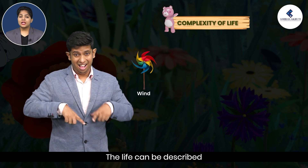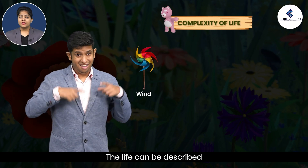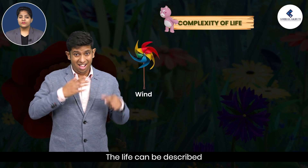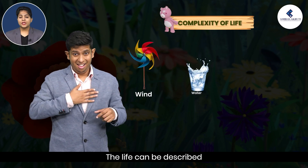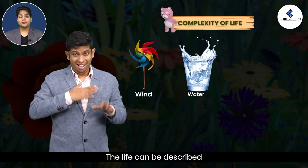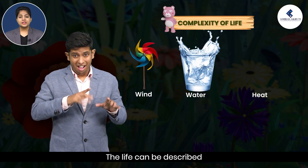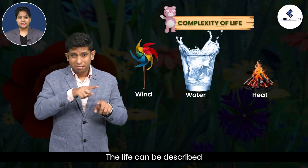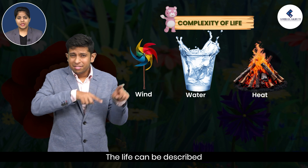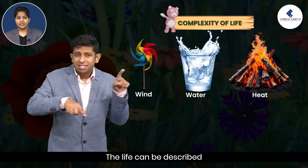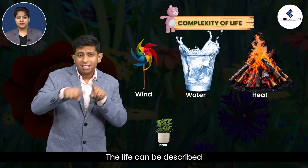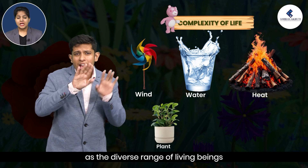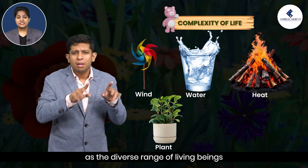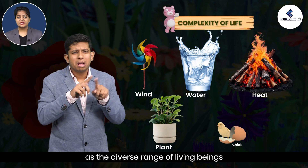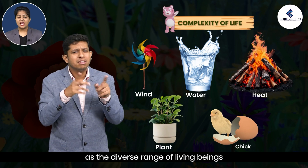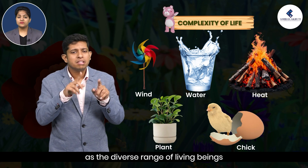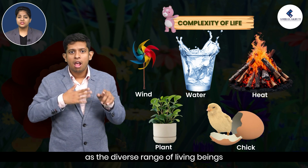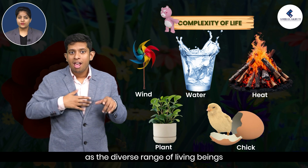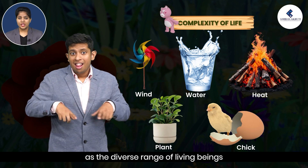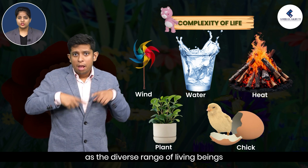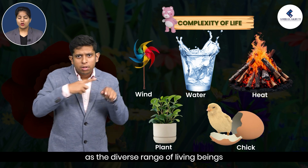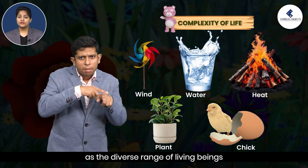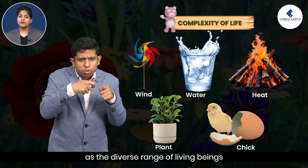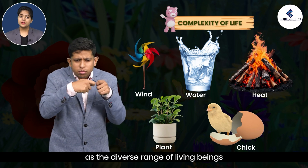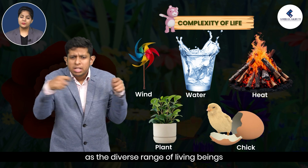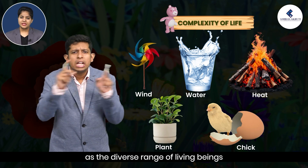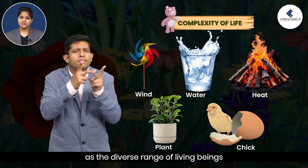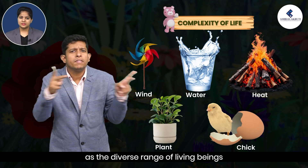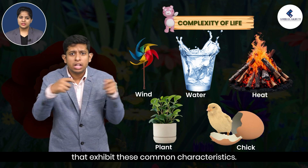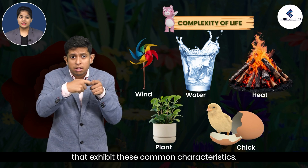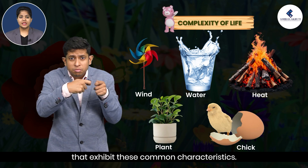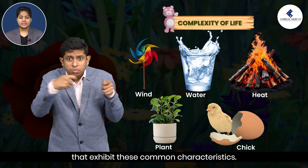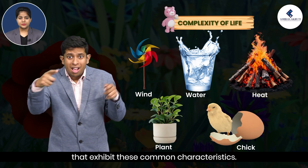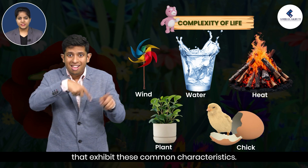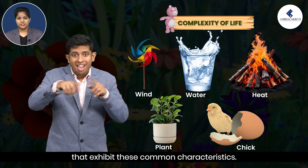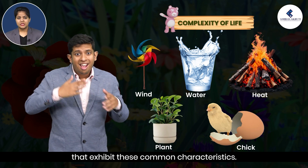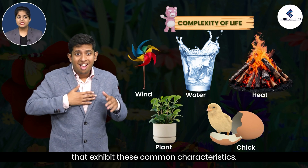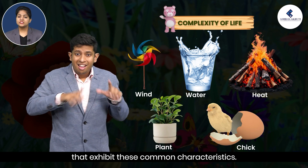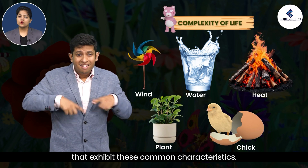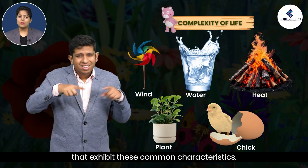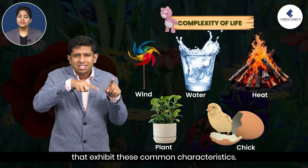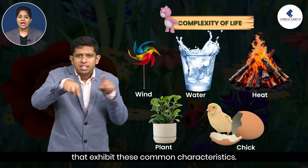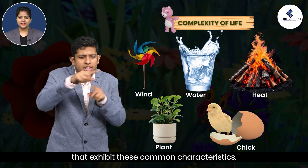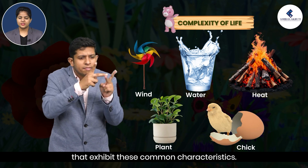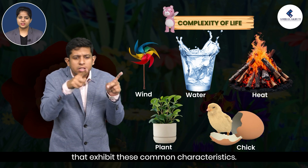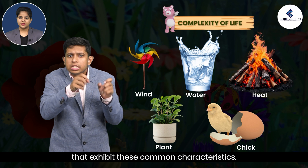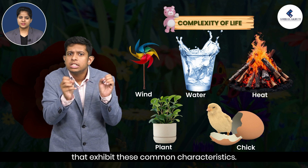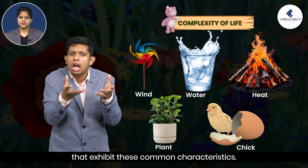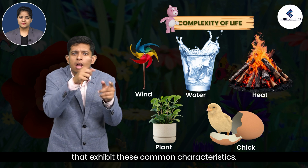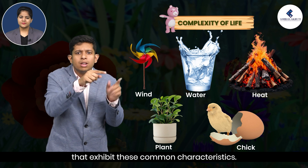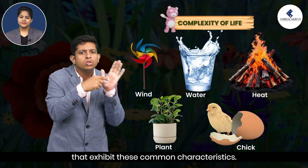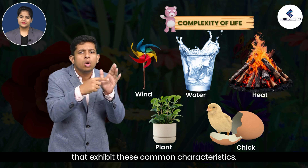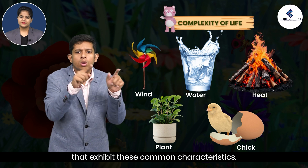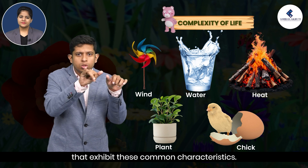The life can be described as the diverse range of living beings that exhibit these common